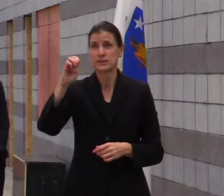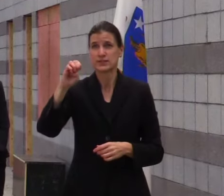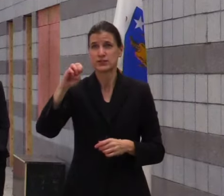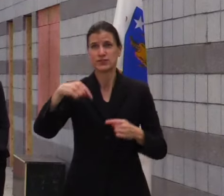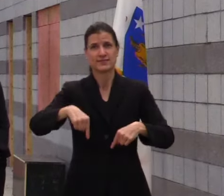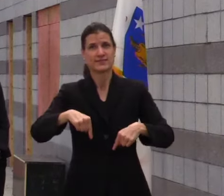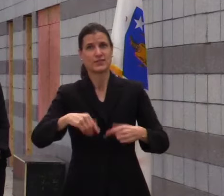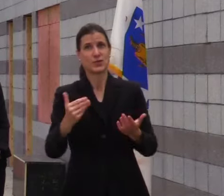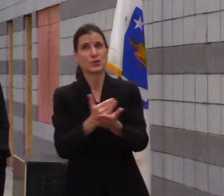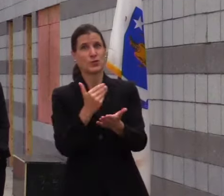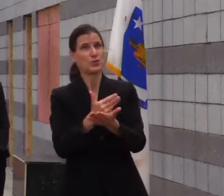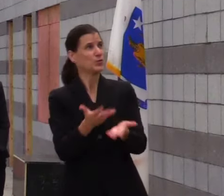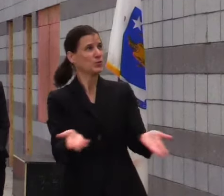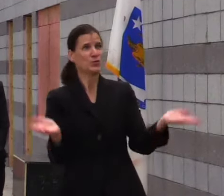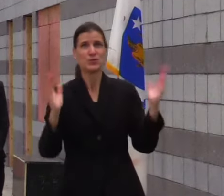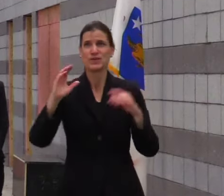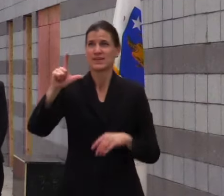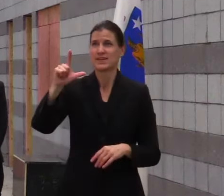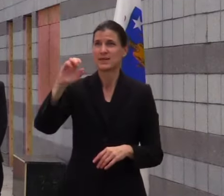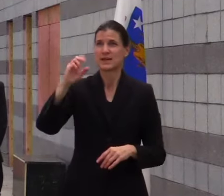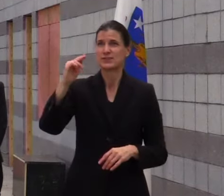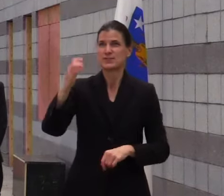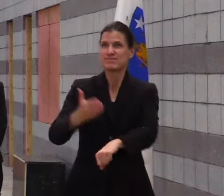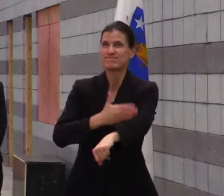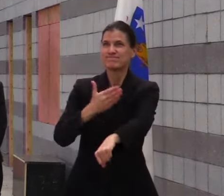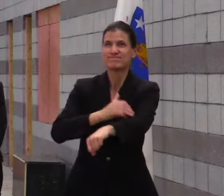look at what's going on with the Green Line extension.